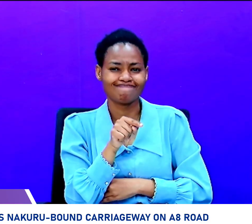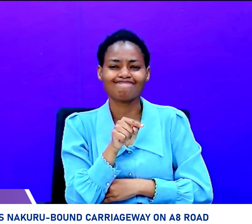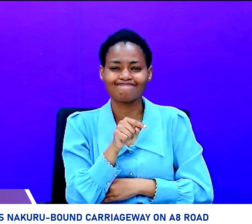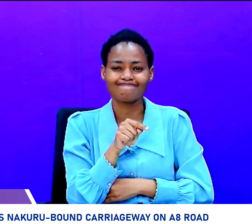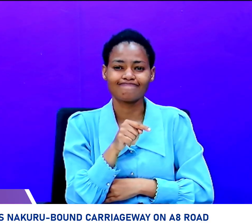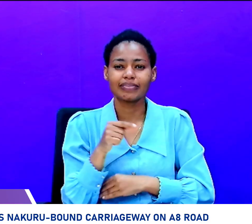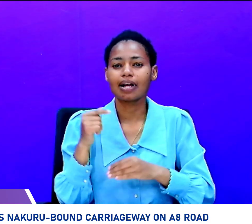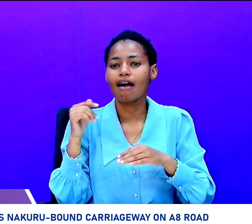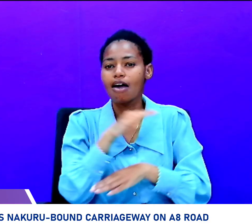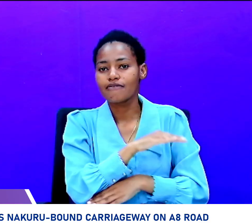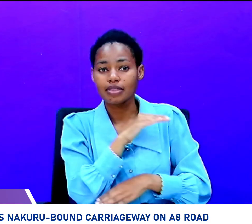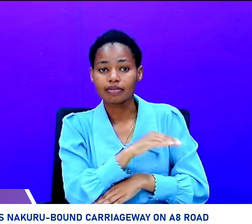Moving on,